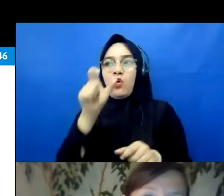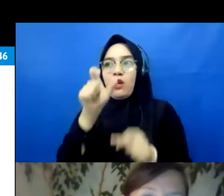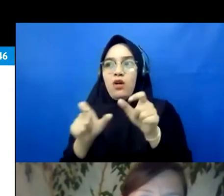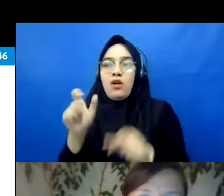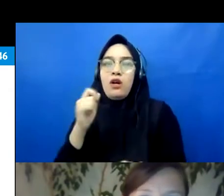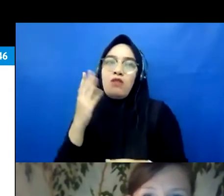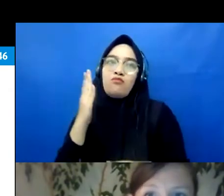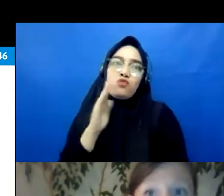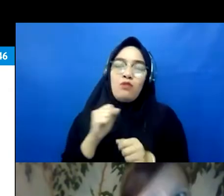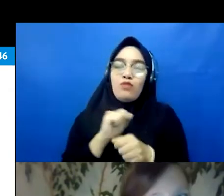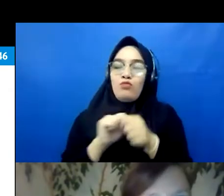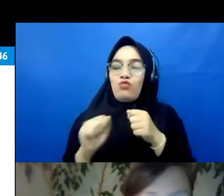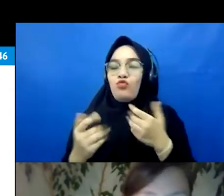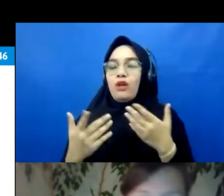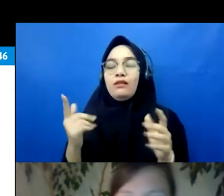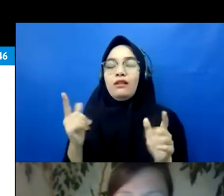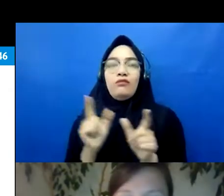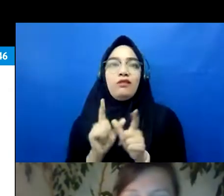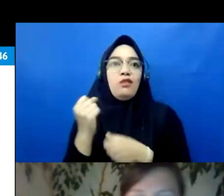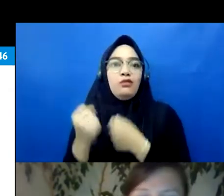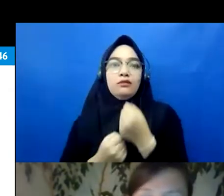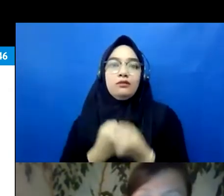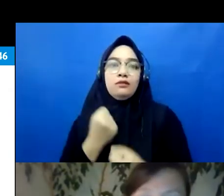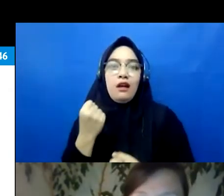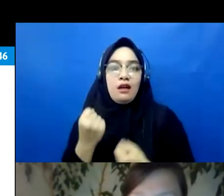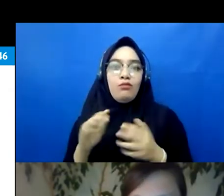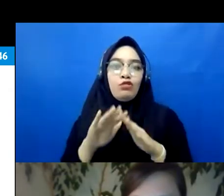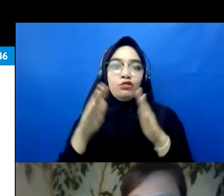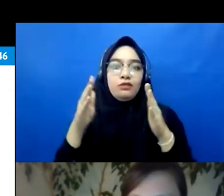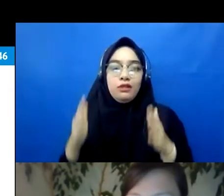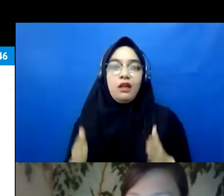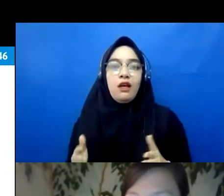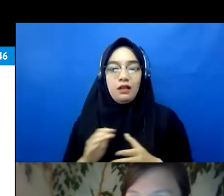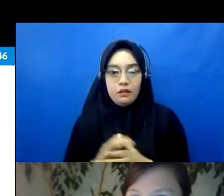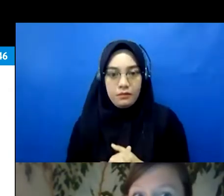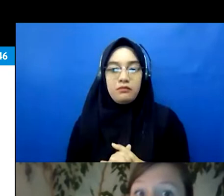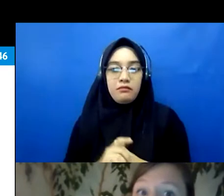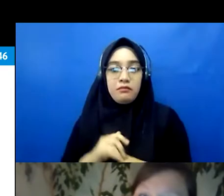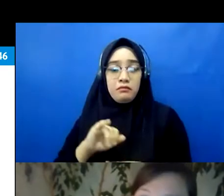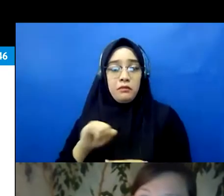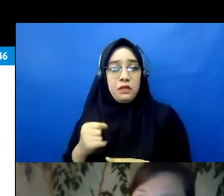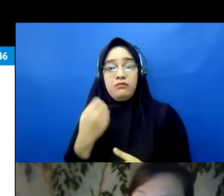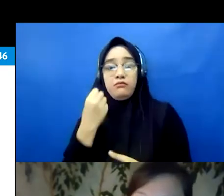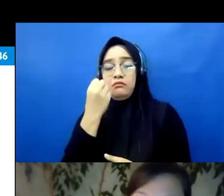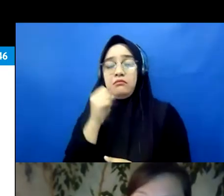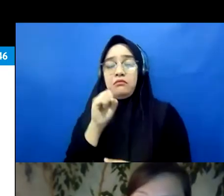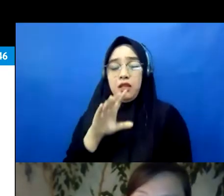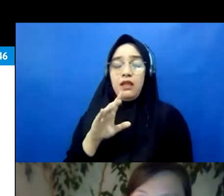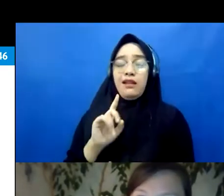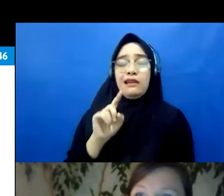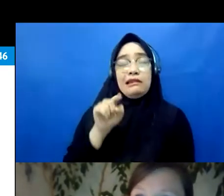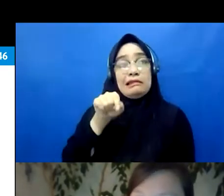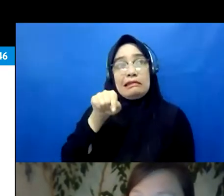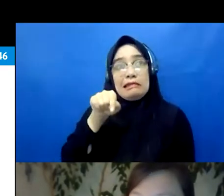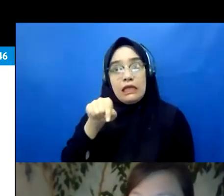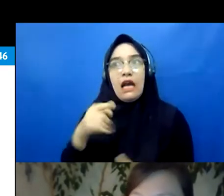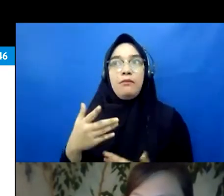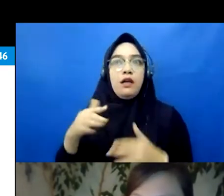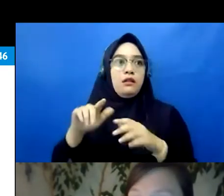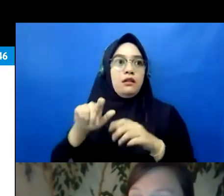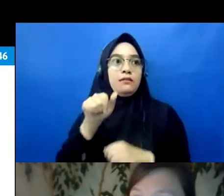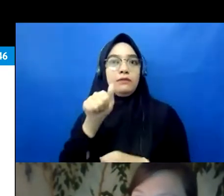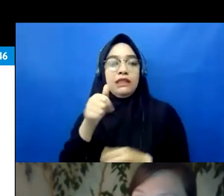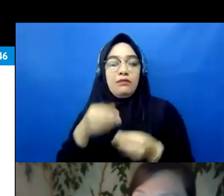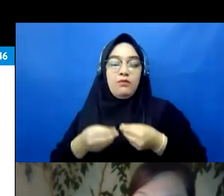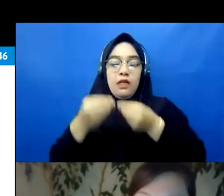to set the stage for understanding much better the issue of persons with disabilities, as well as the opportunities for social